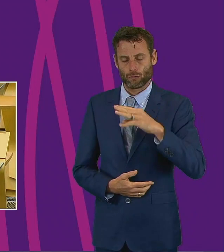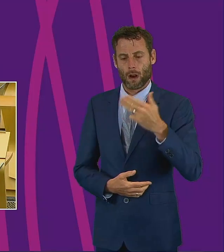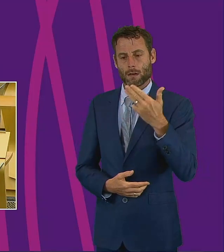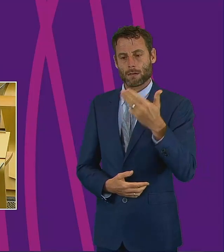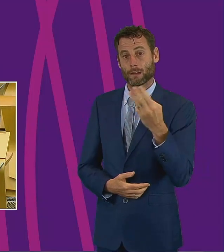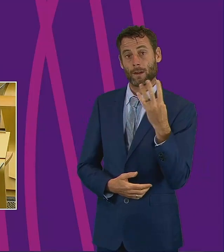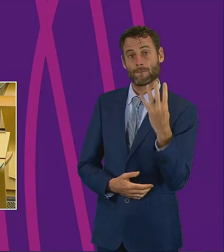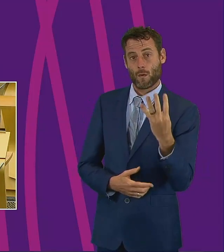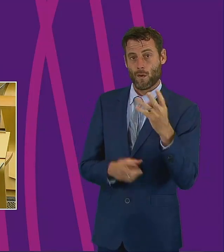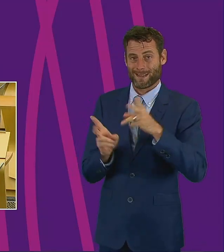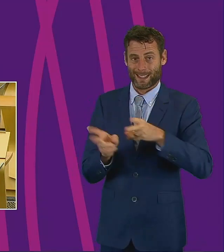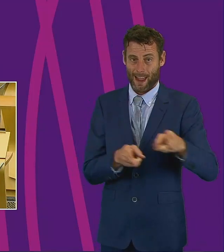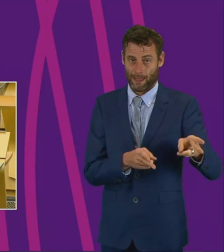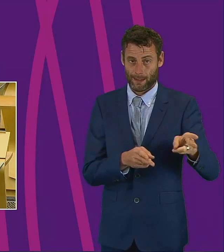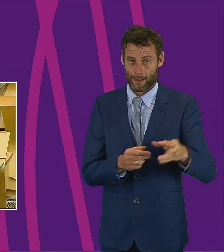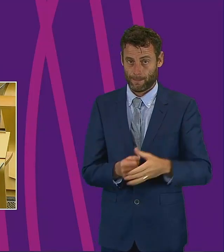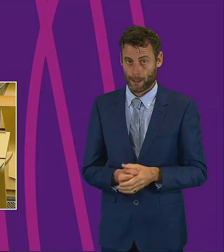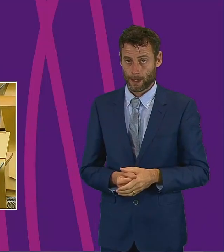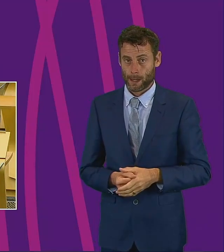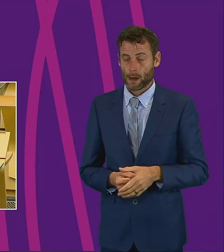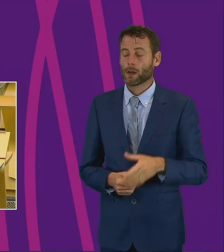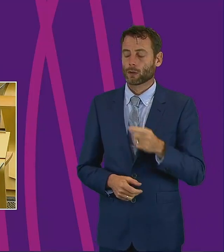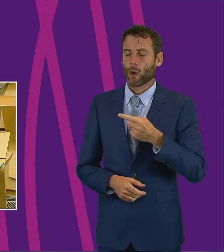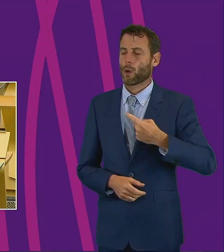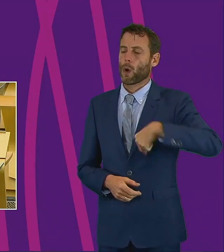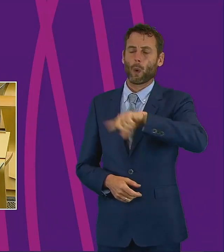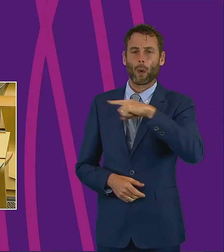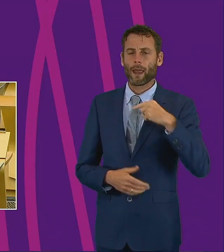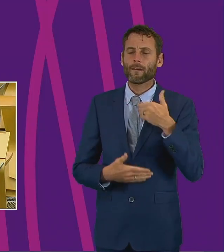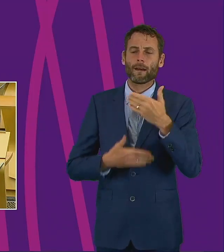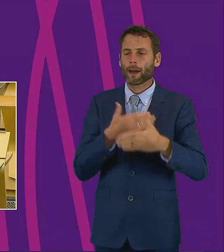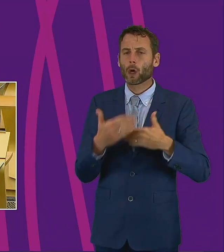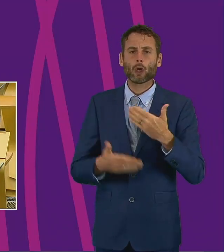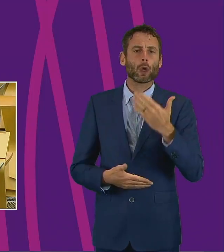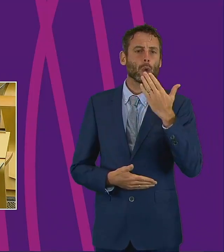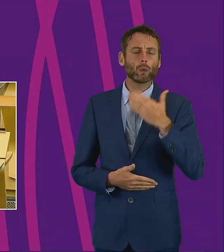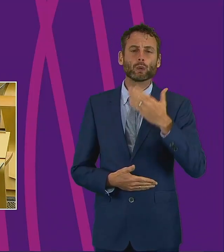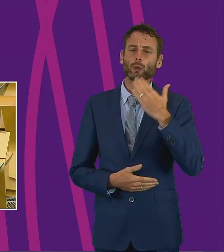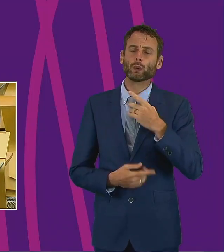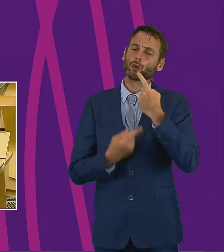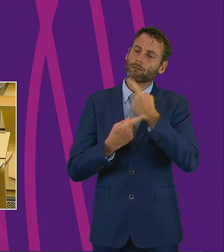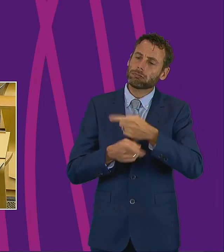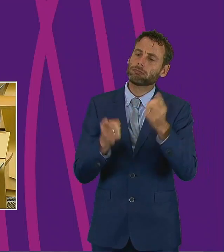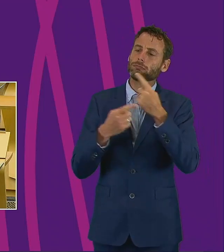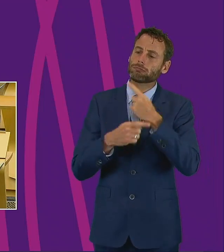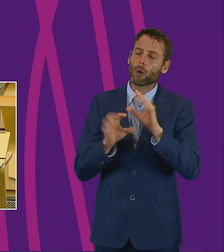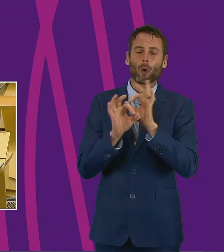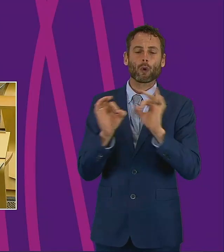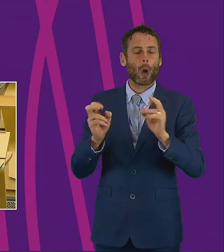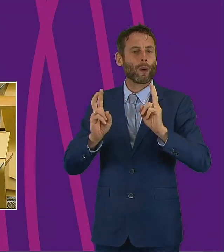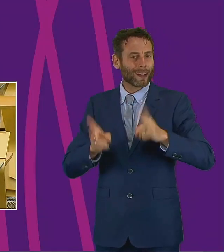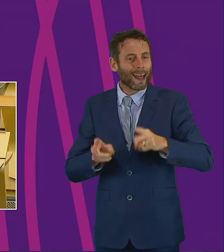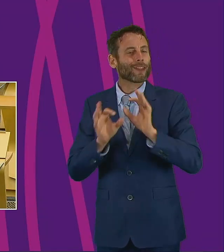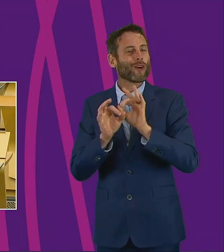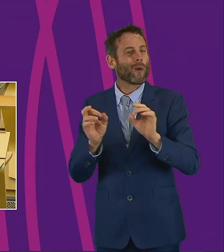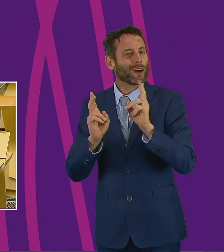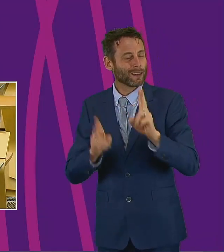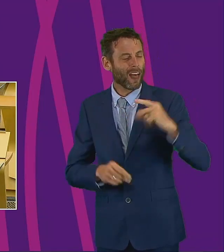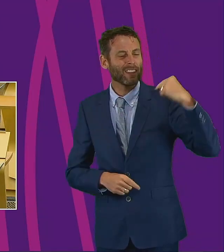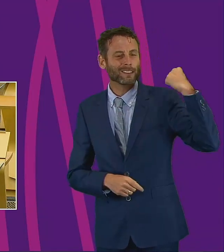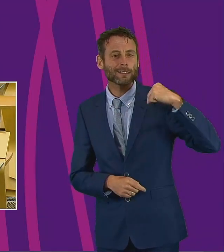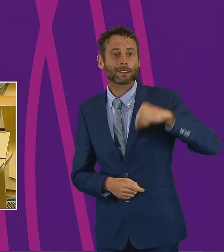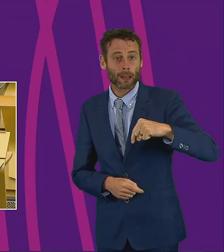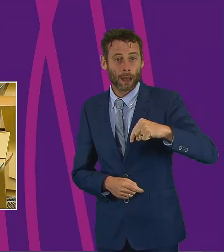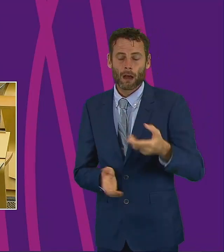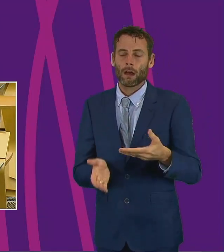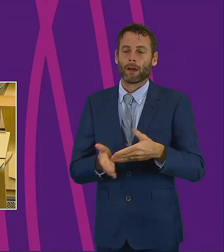2,494. I think all of us have become used to hearing news of no deaths under these daily figures. These 2 new deaths